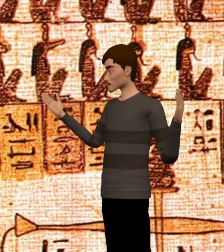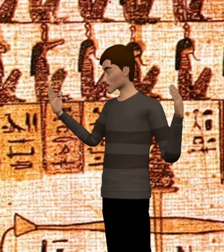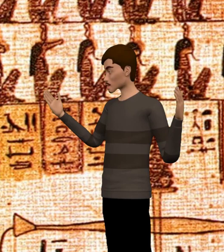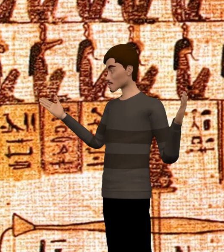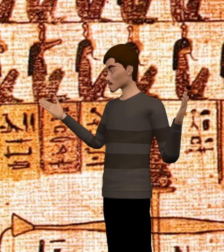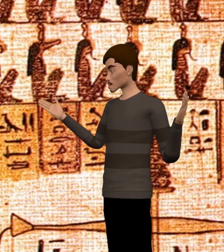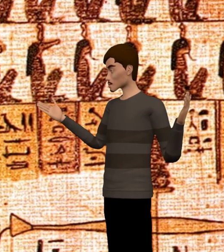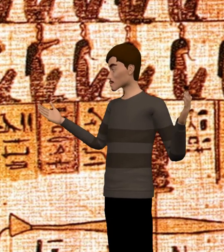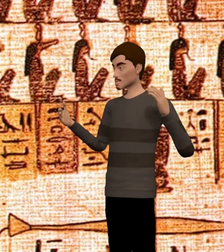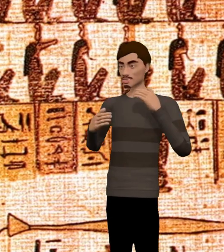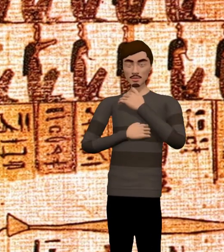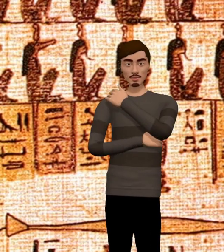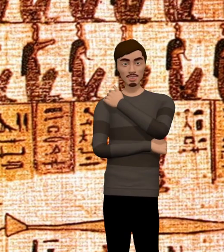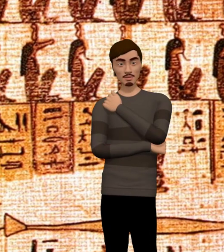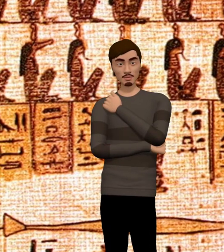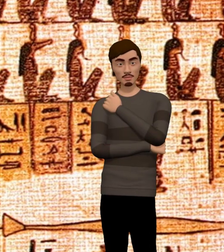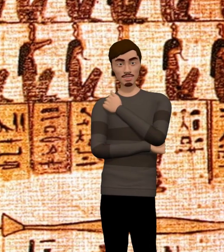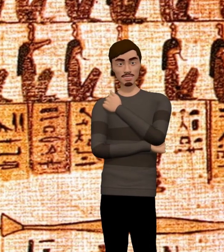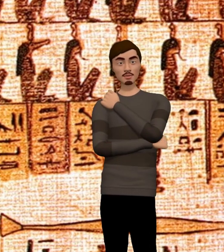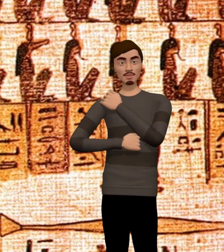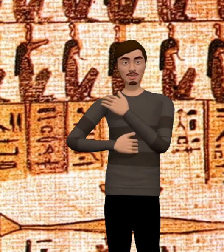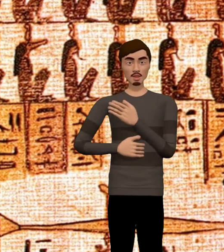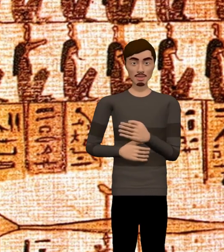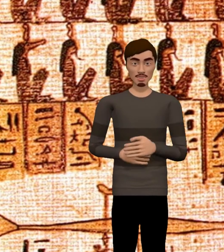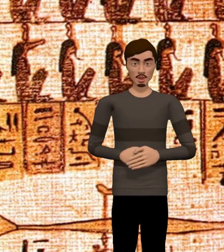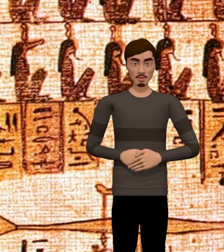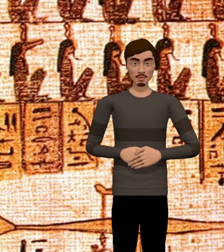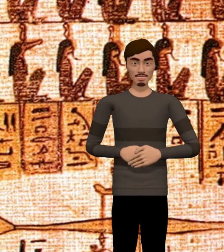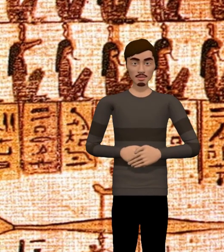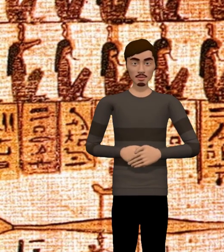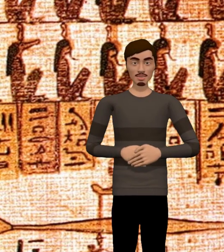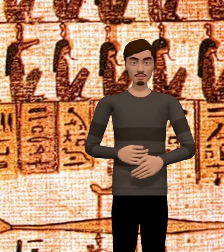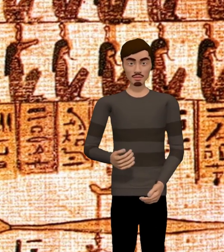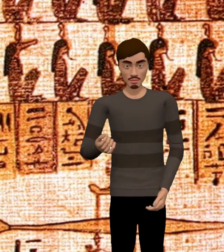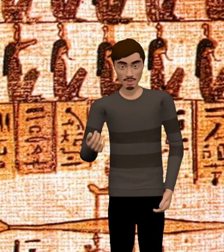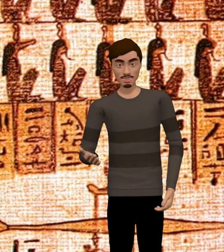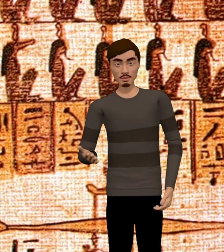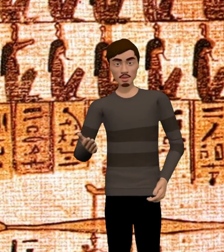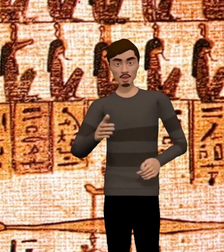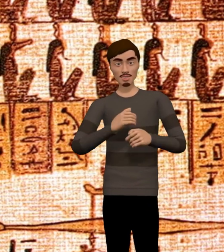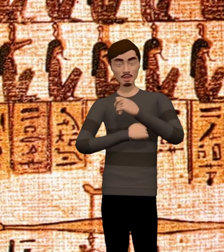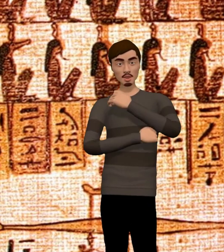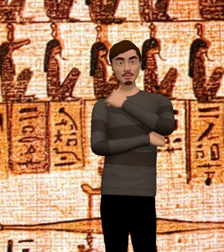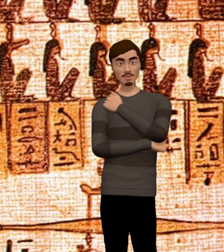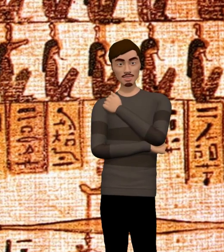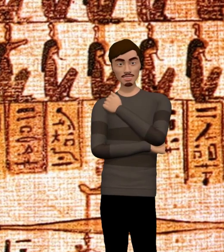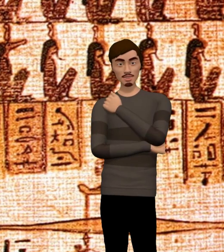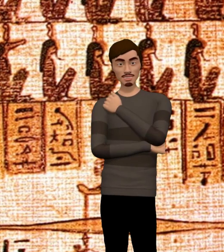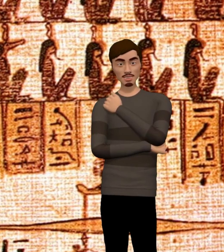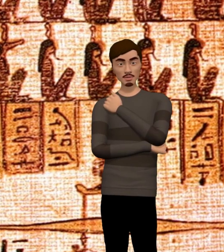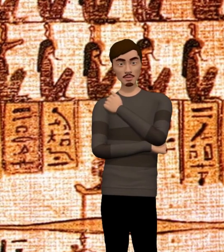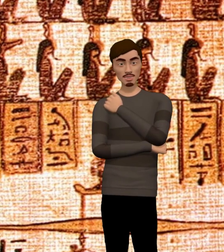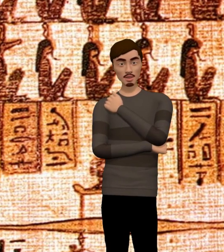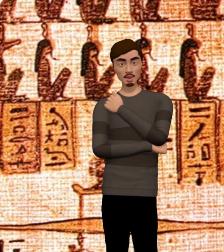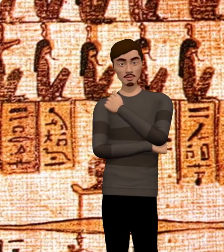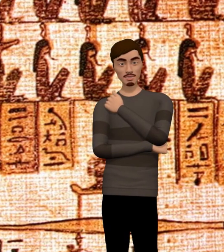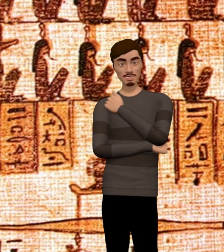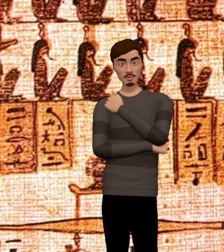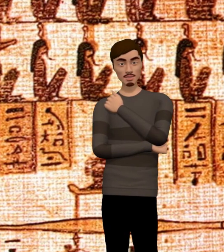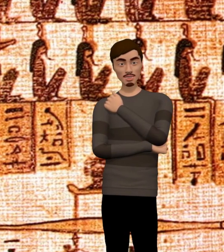kill anyone. O child from UAB. I did not remain deaf to the right